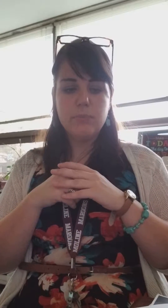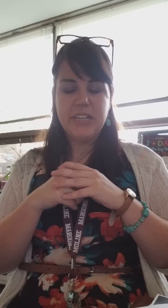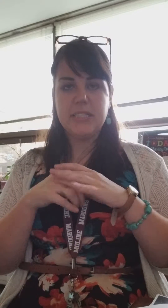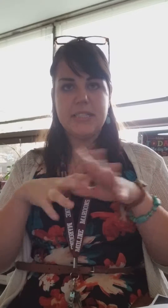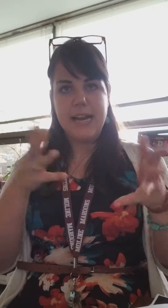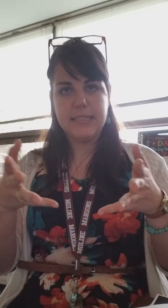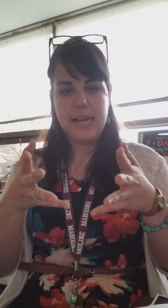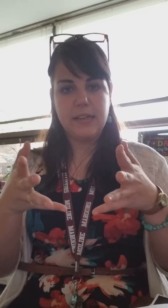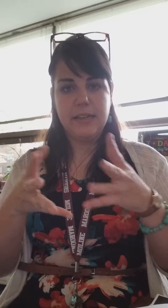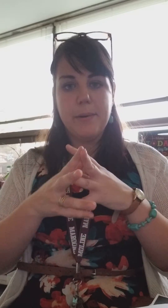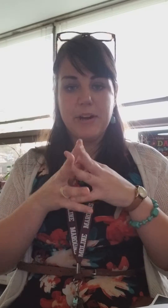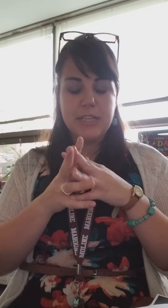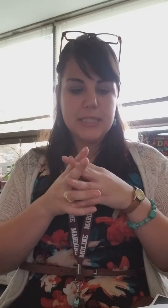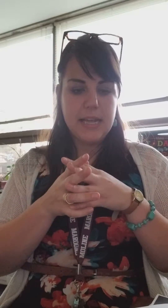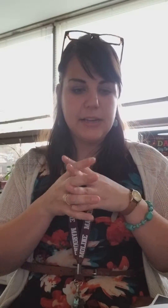because it's not exactly American Sign Language,